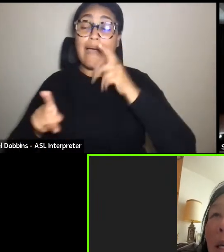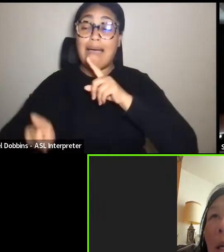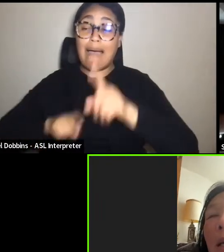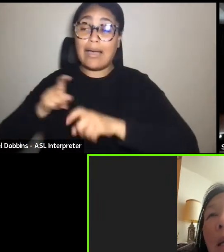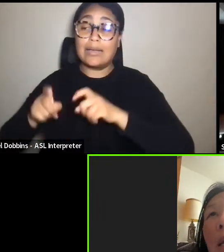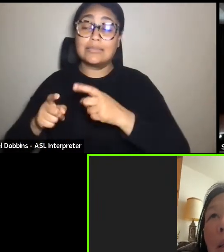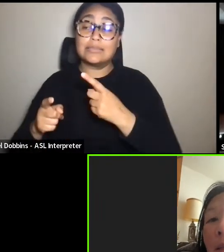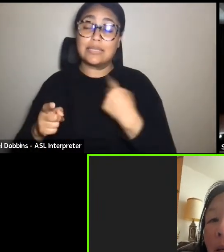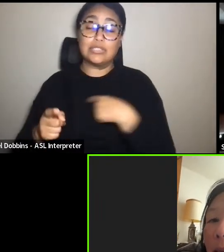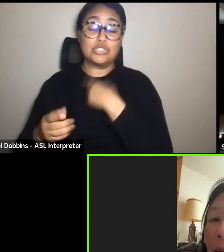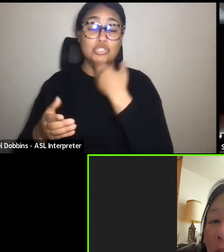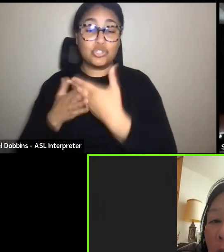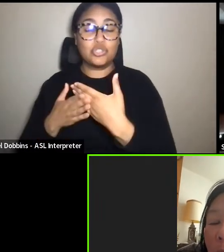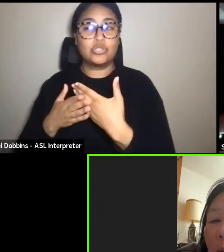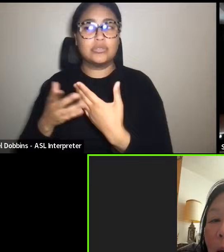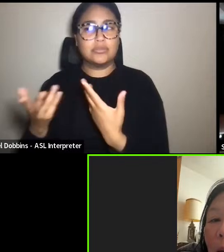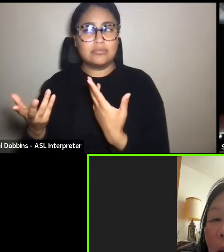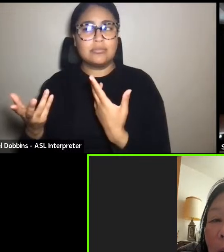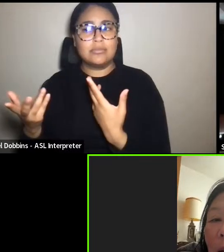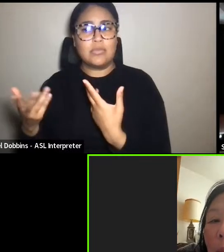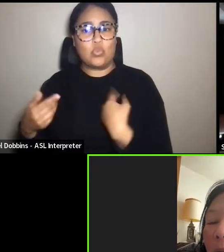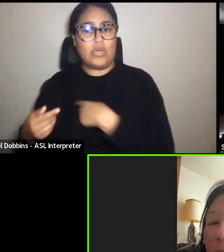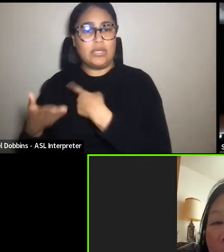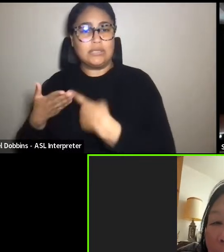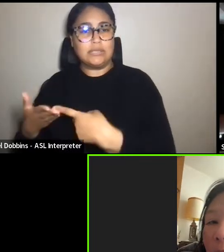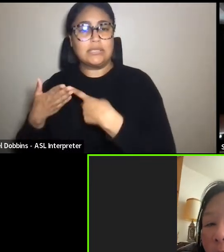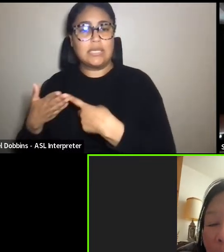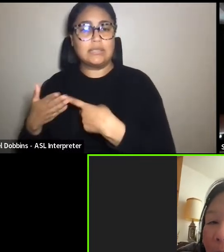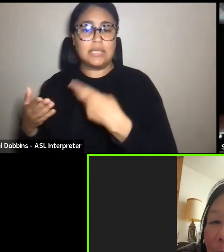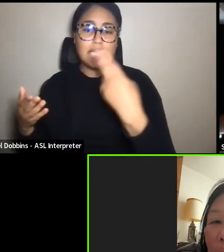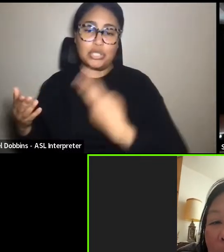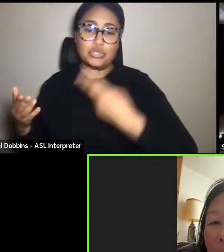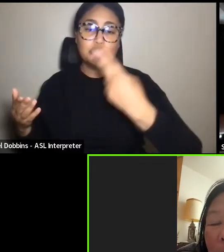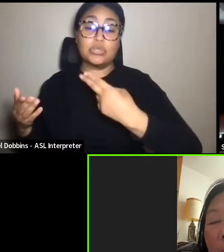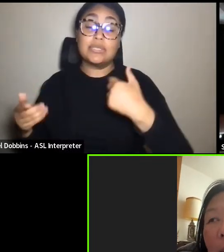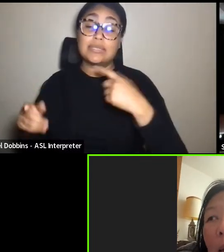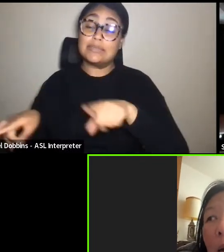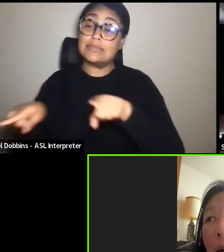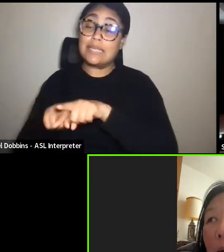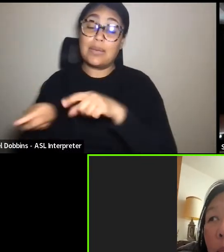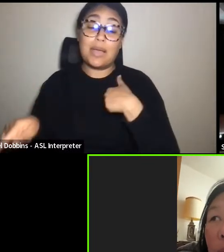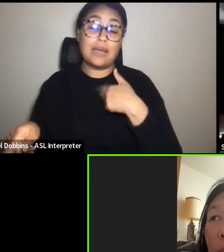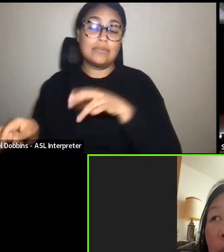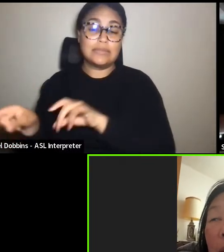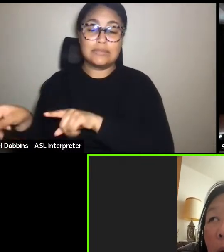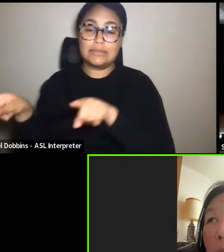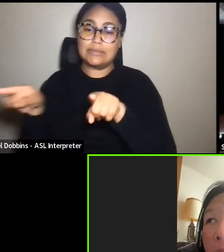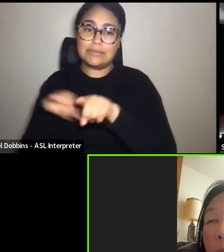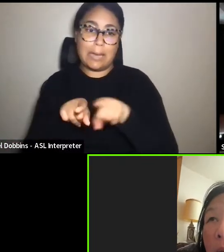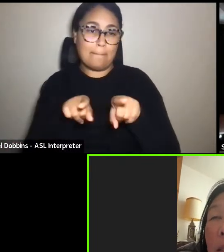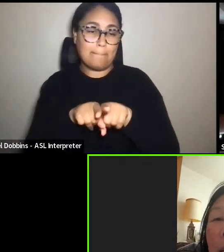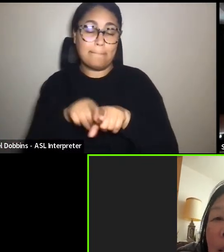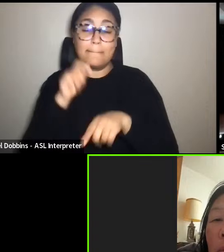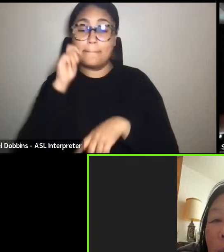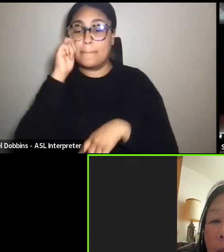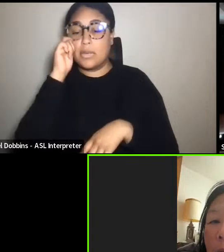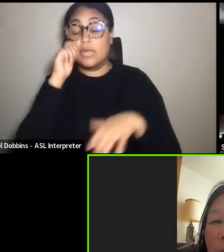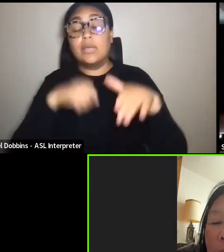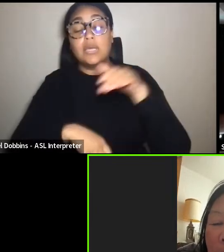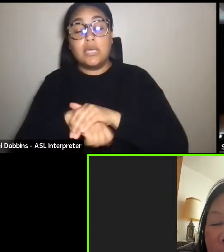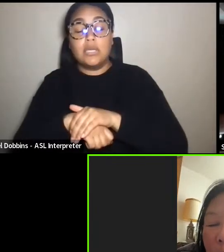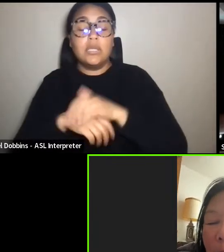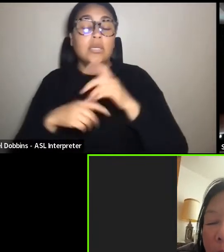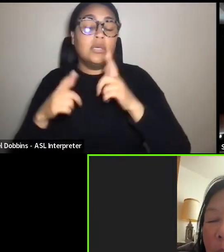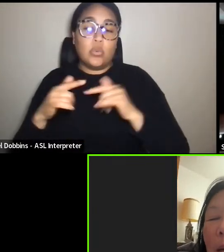while we're reading and discussing history. Also in high school, I had the same thing. Um, and also in English class and